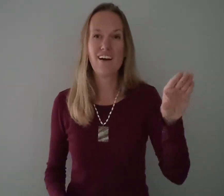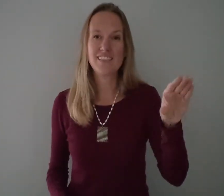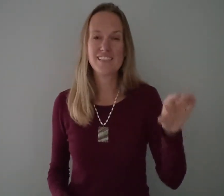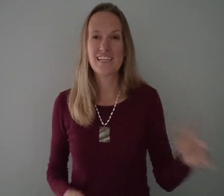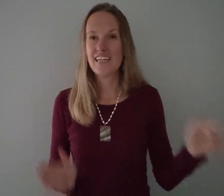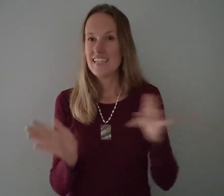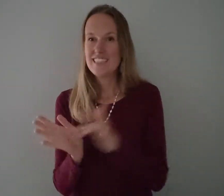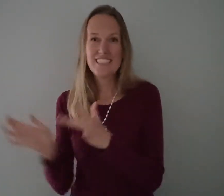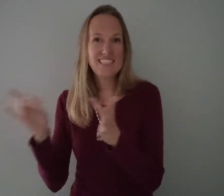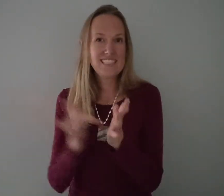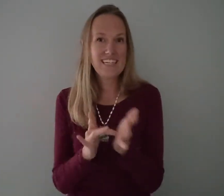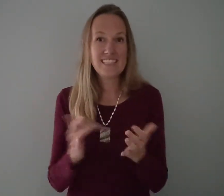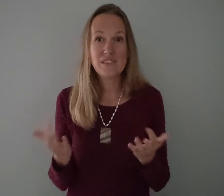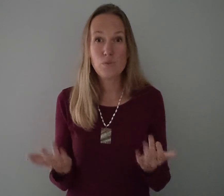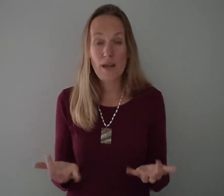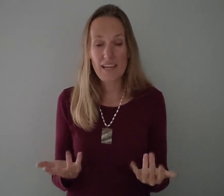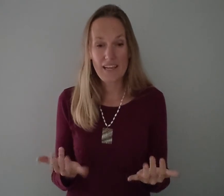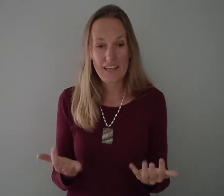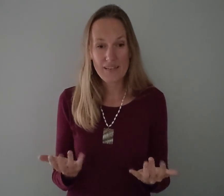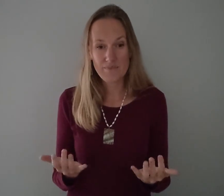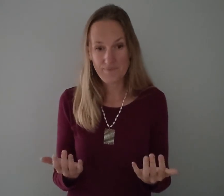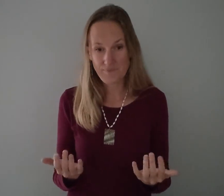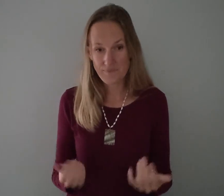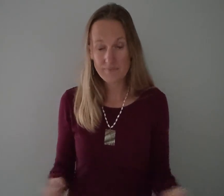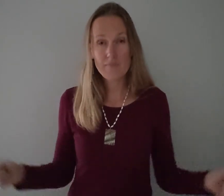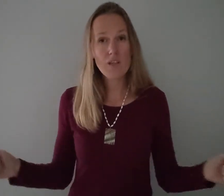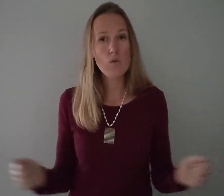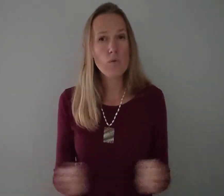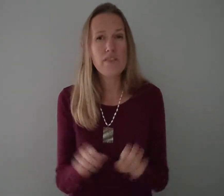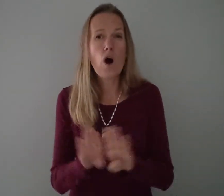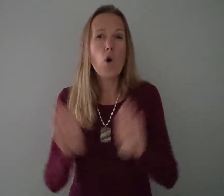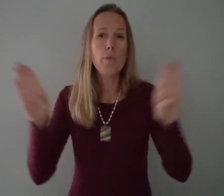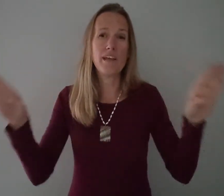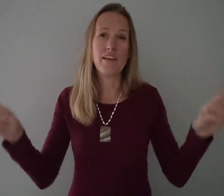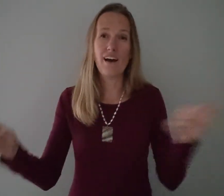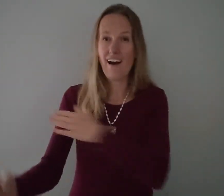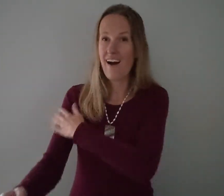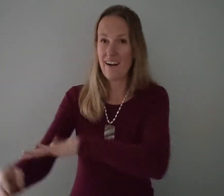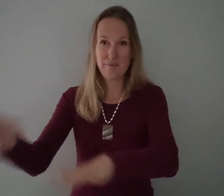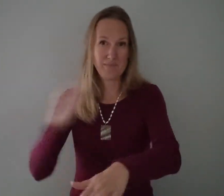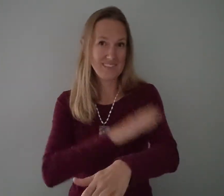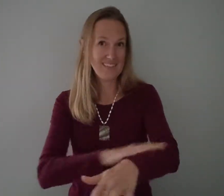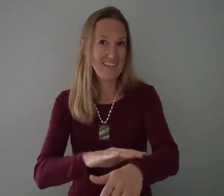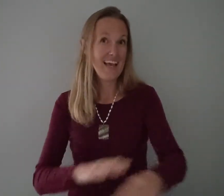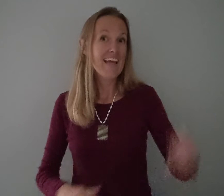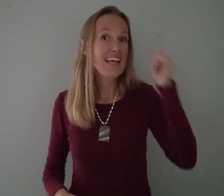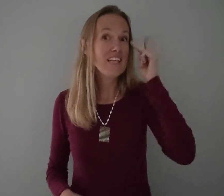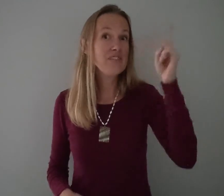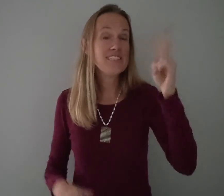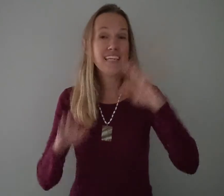cross. Jesus is waiting with open arms. Can you